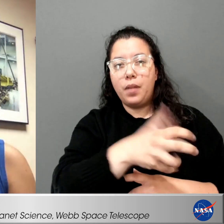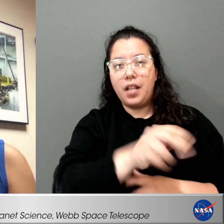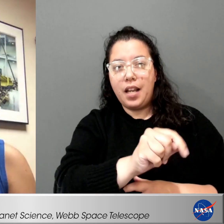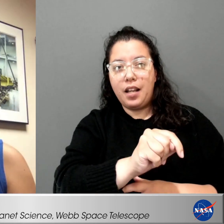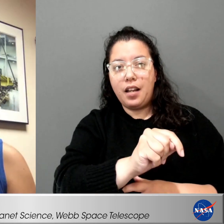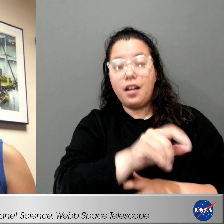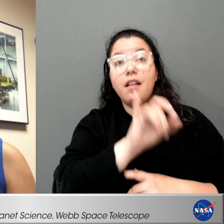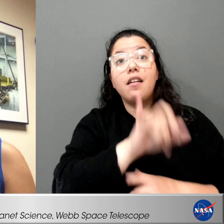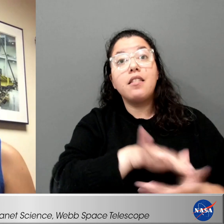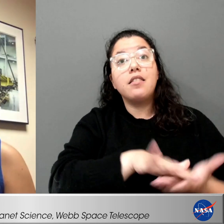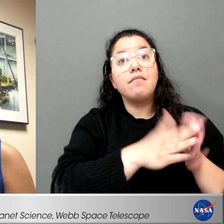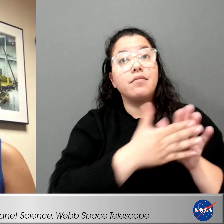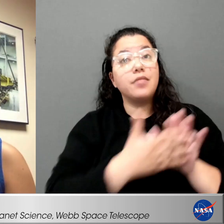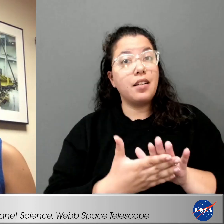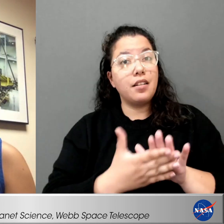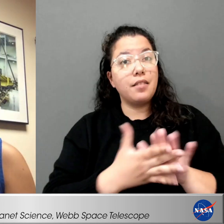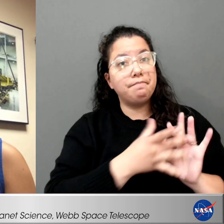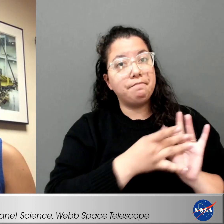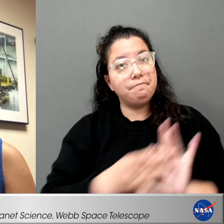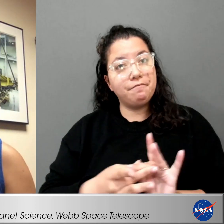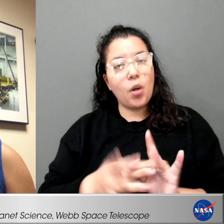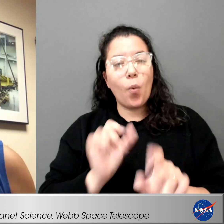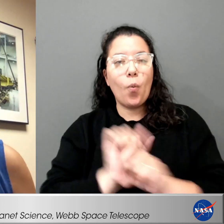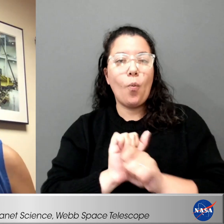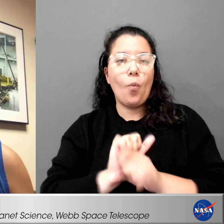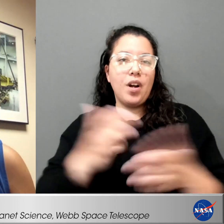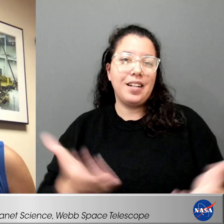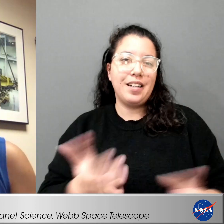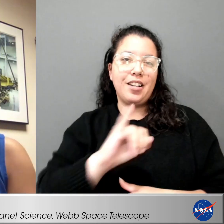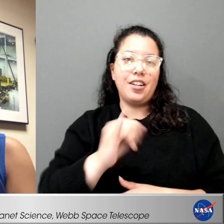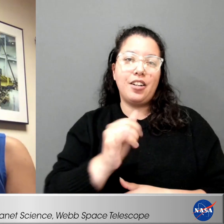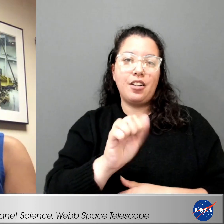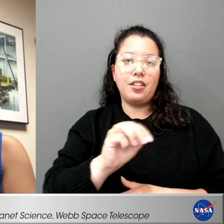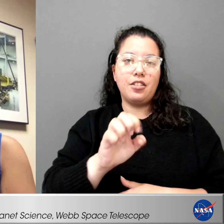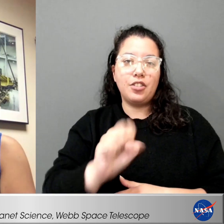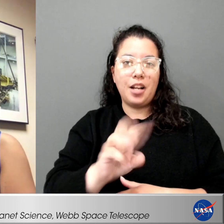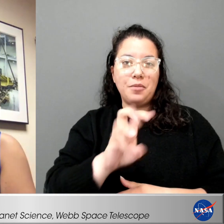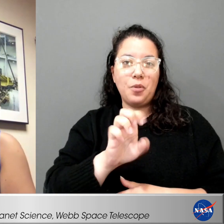work on James Webb, and that's where I am today.